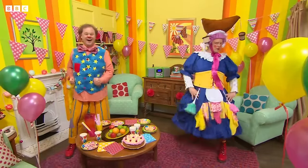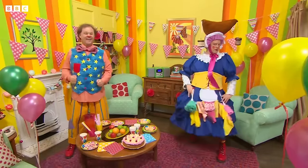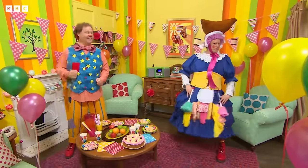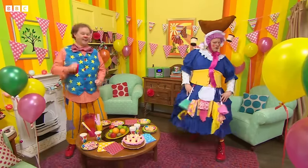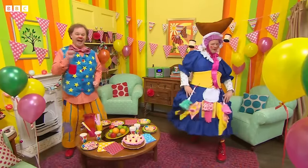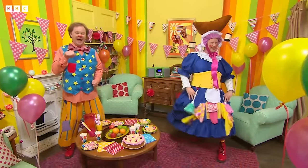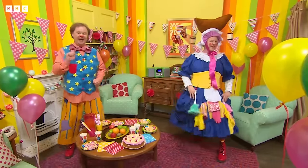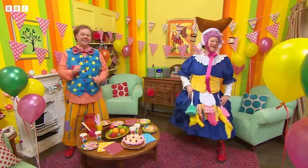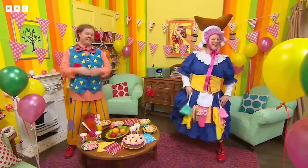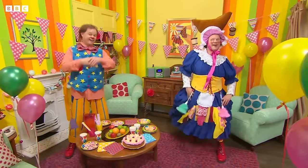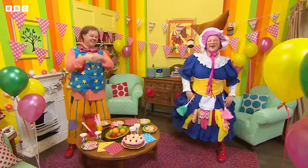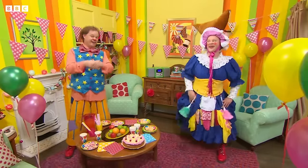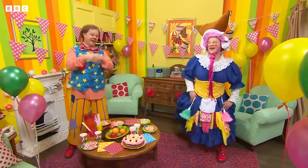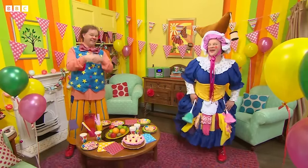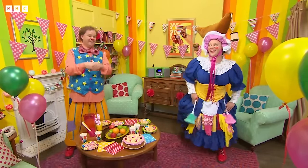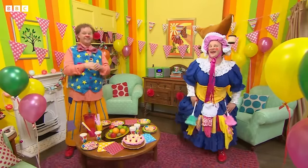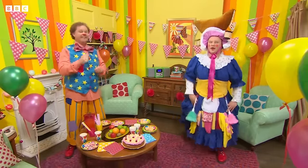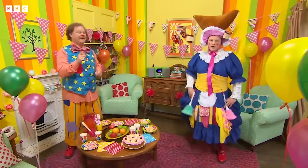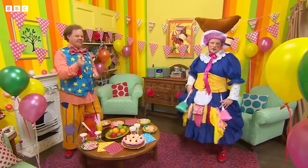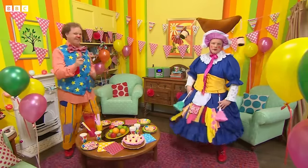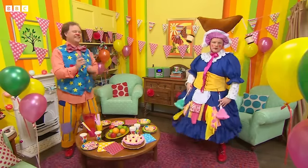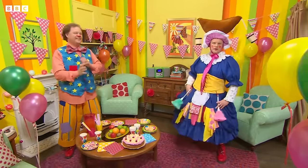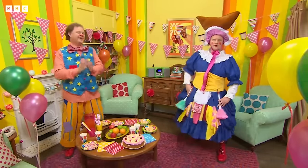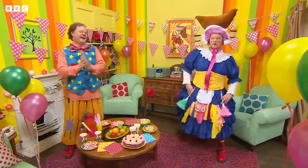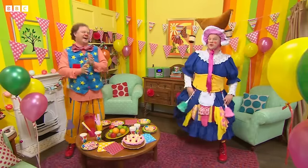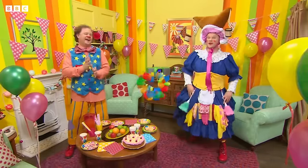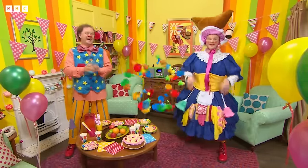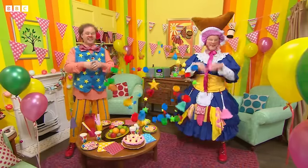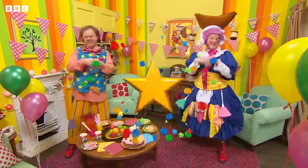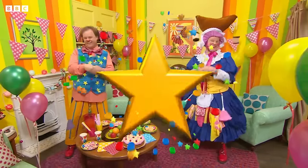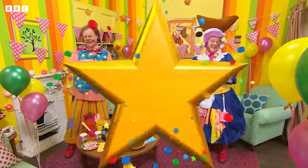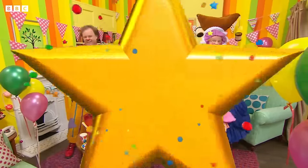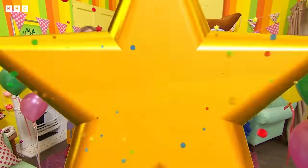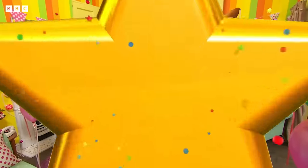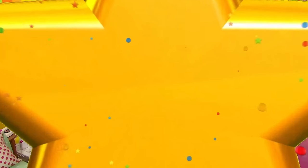Oh, yes. Friends. You sign. Friends.